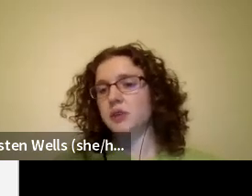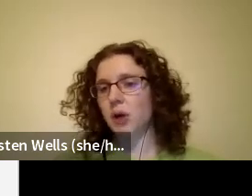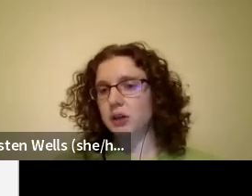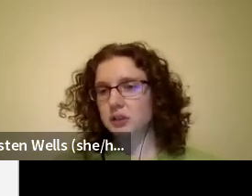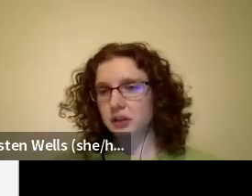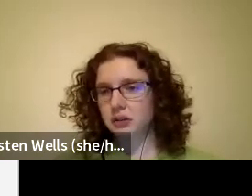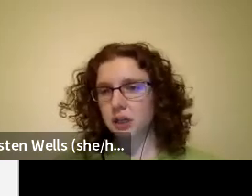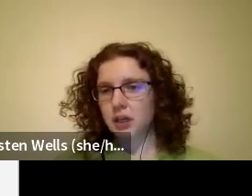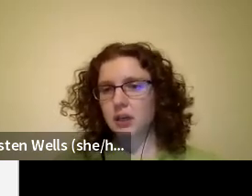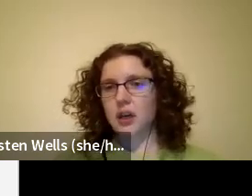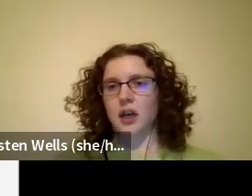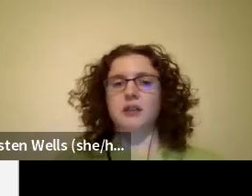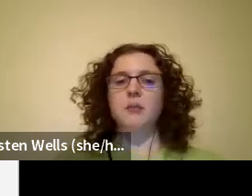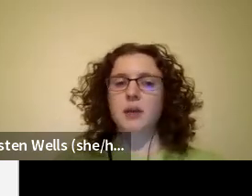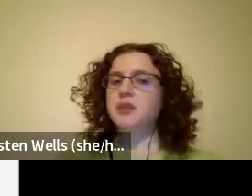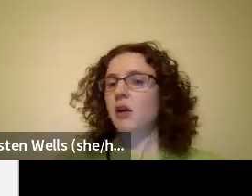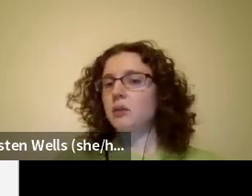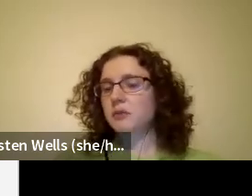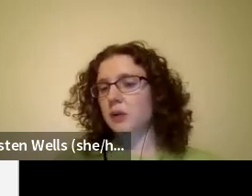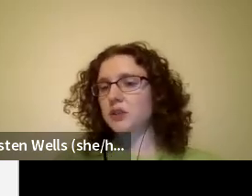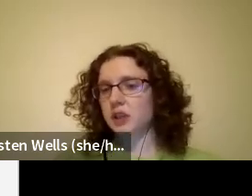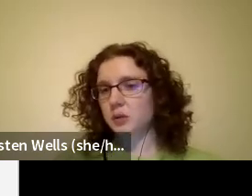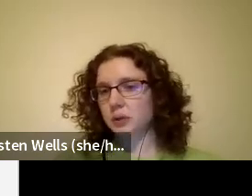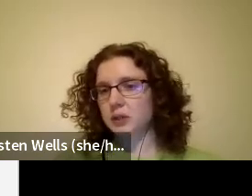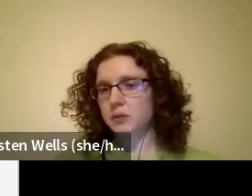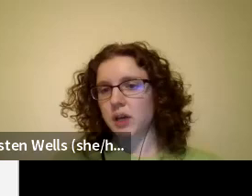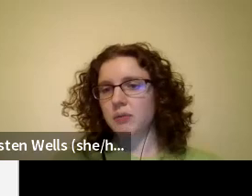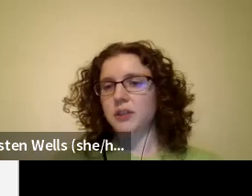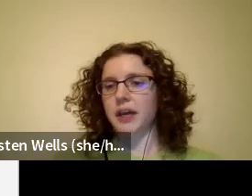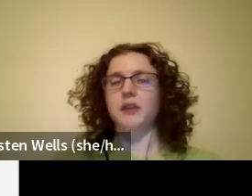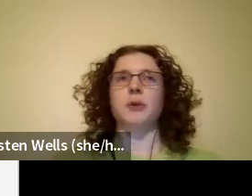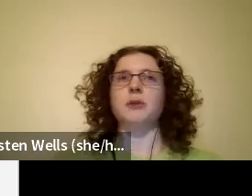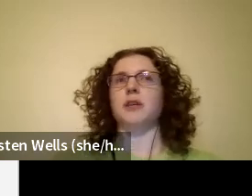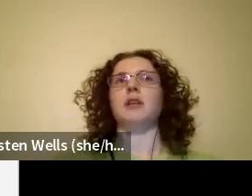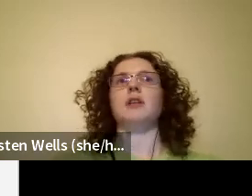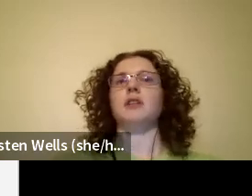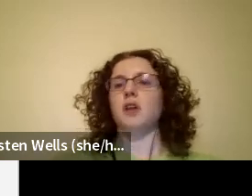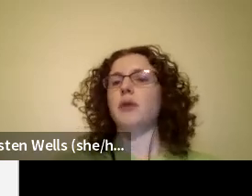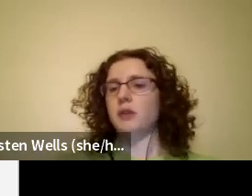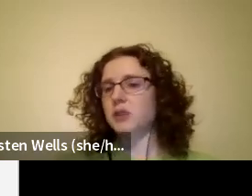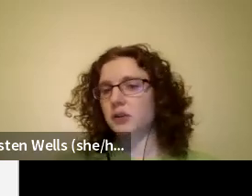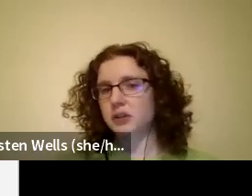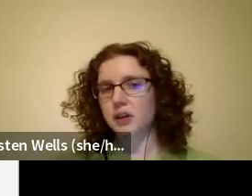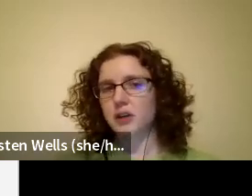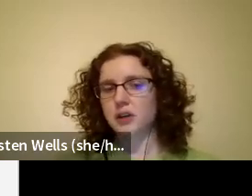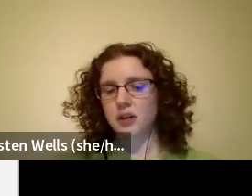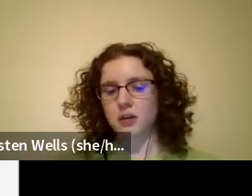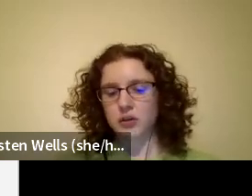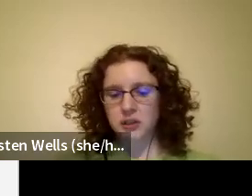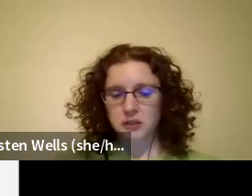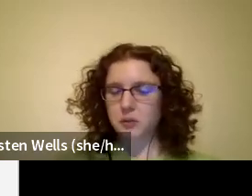police respond to. And sometimes the outcome of that was good. The police would be able to get the person to go with them to go to